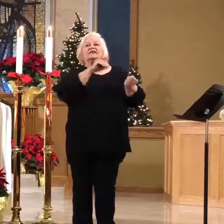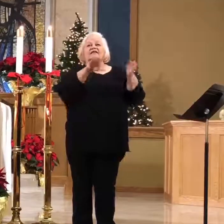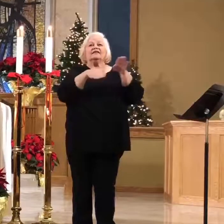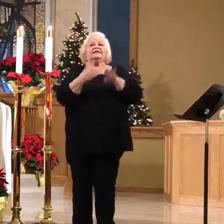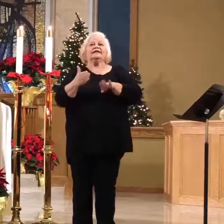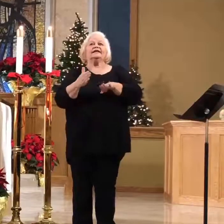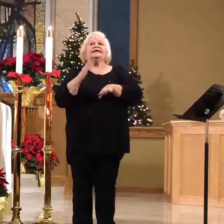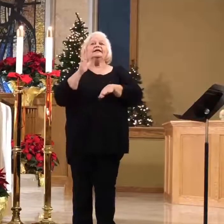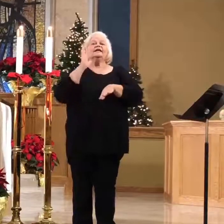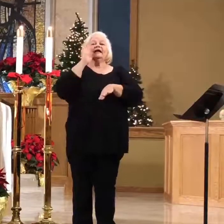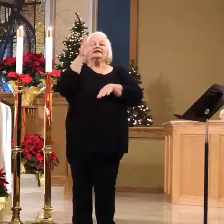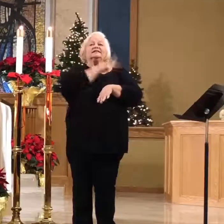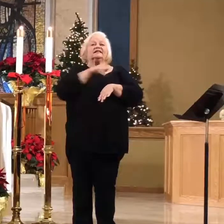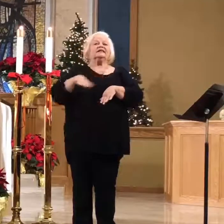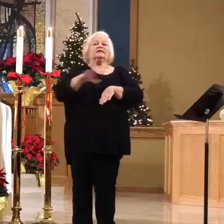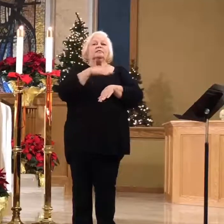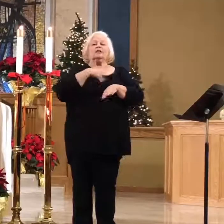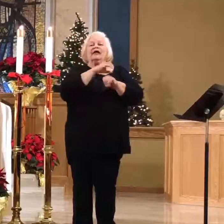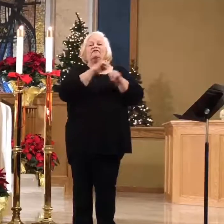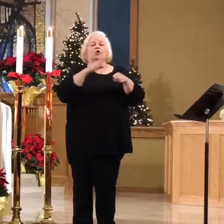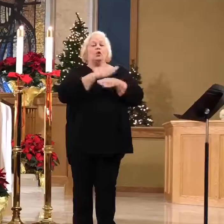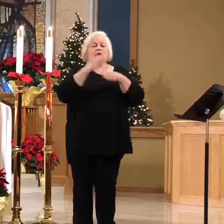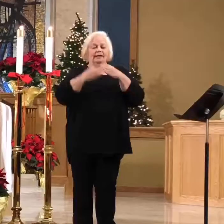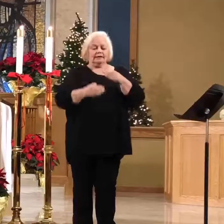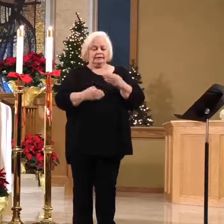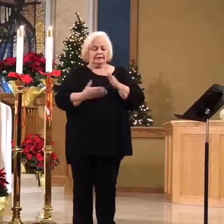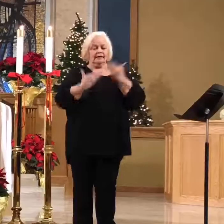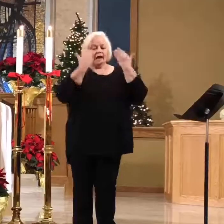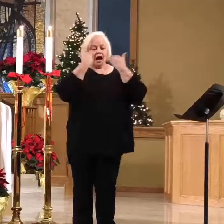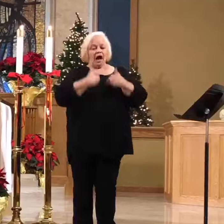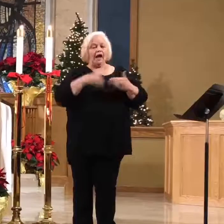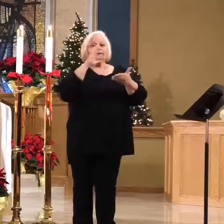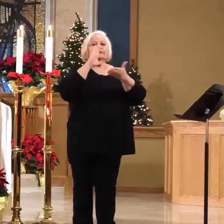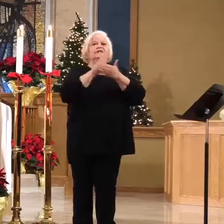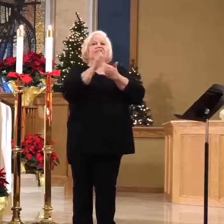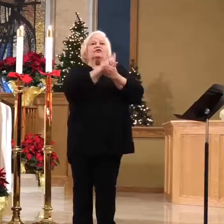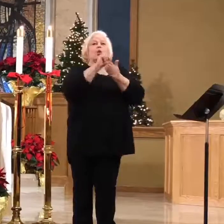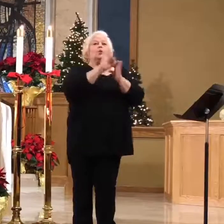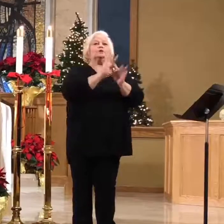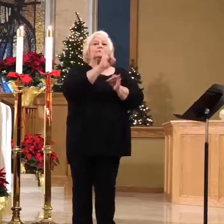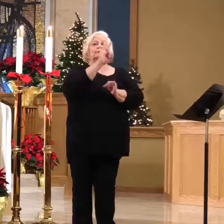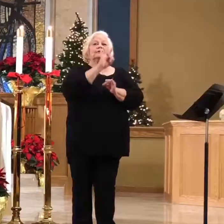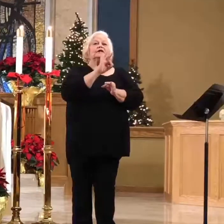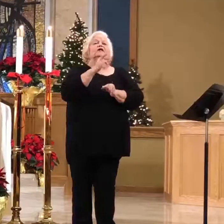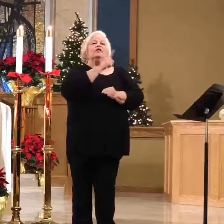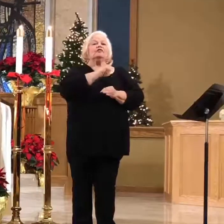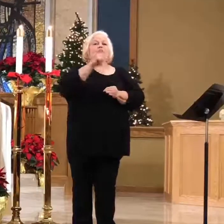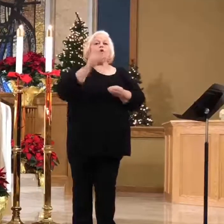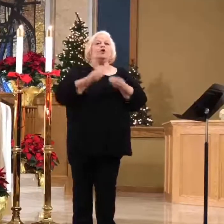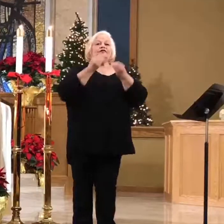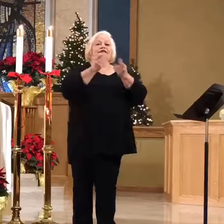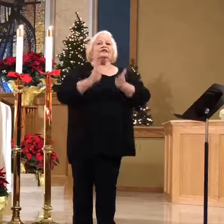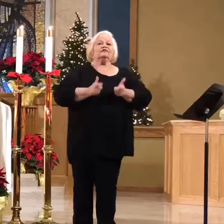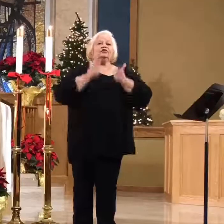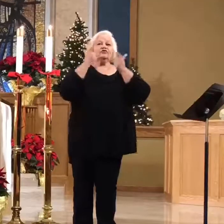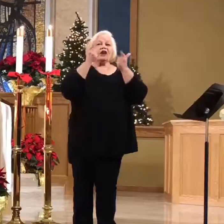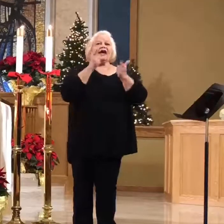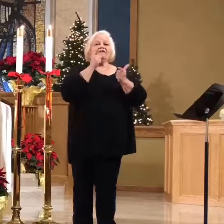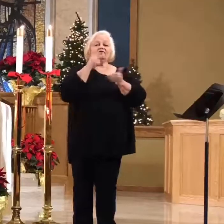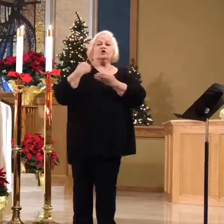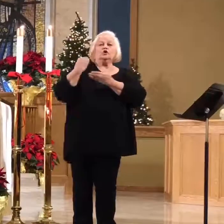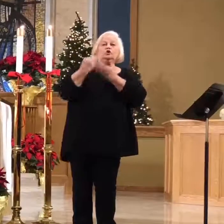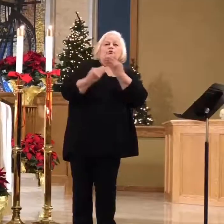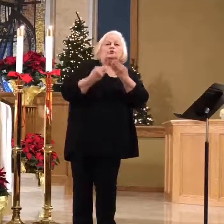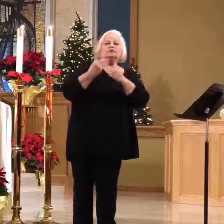the living and the dead, and his kingdom will have no end. I believe in the Holy Spirit, the Lord, the giver of